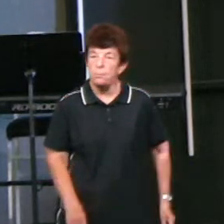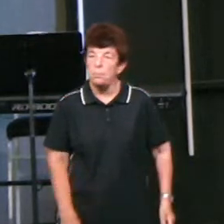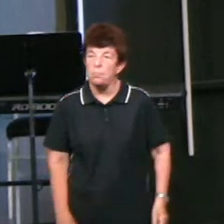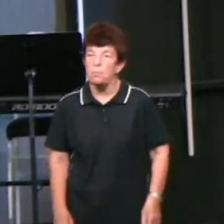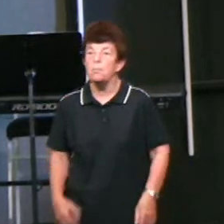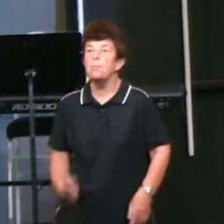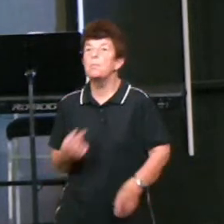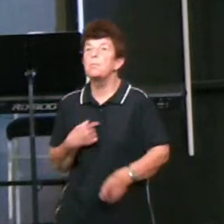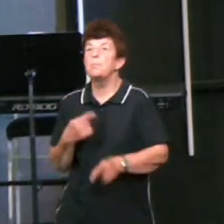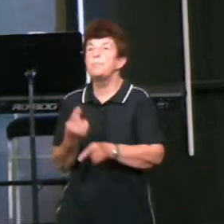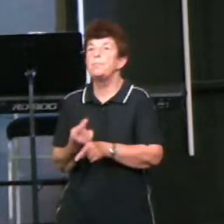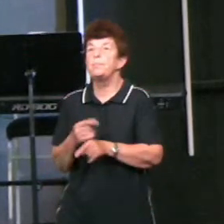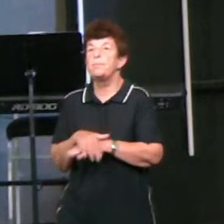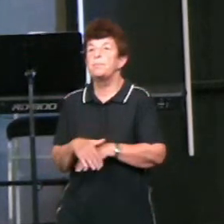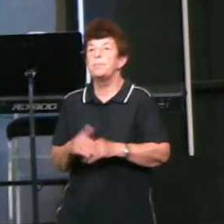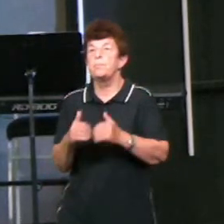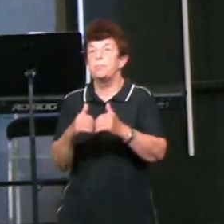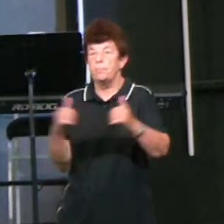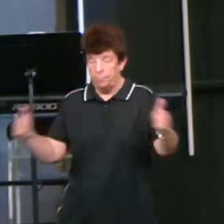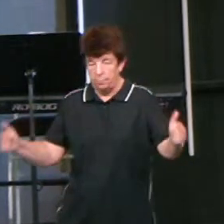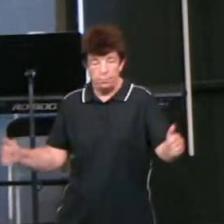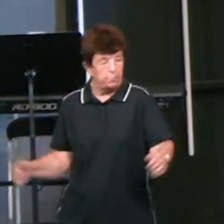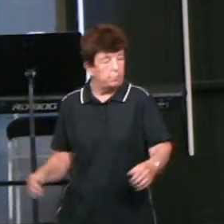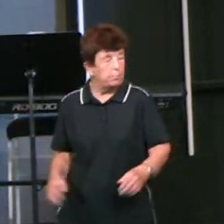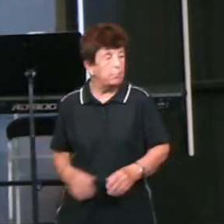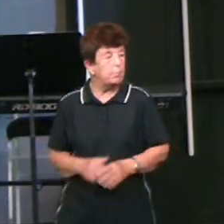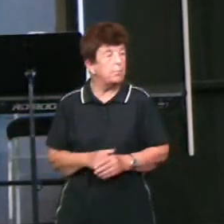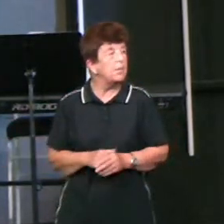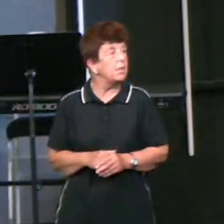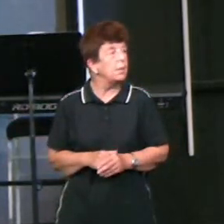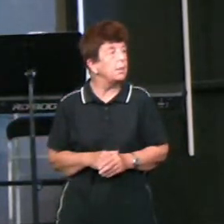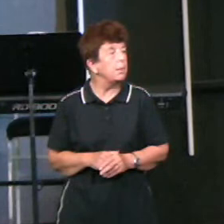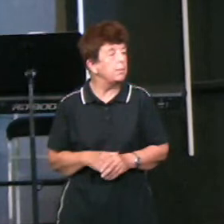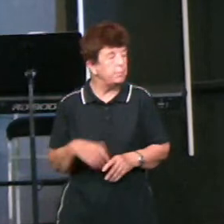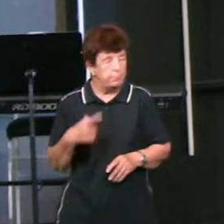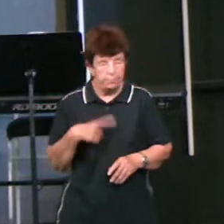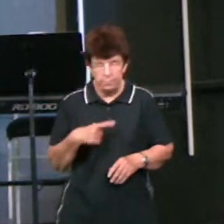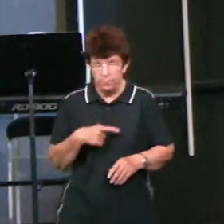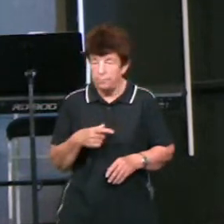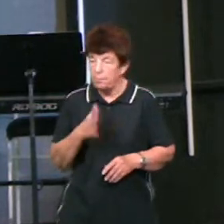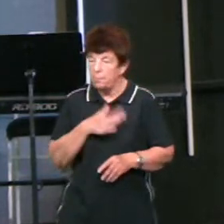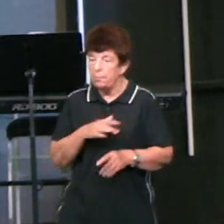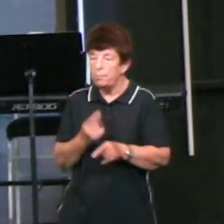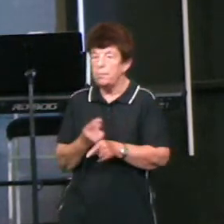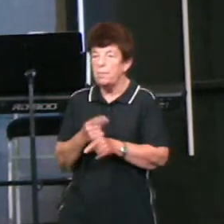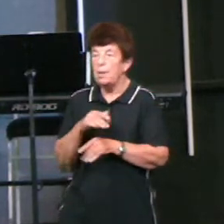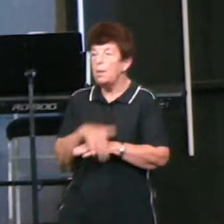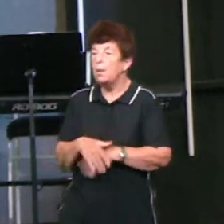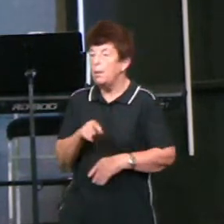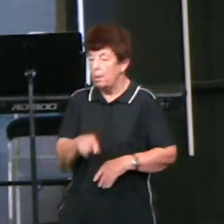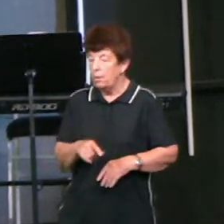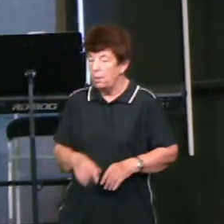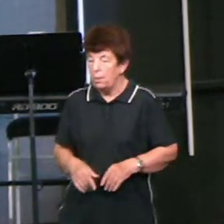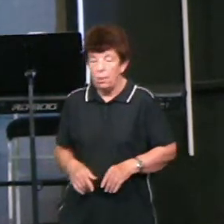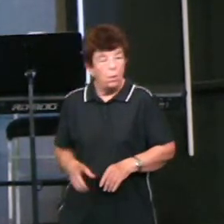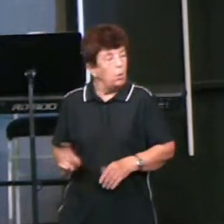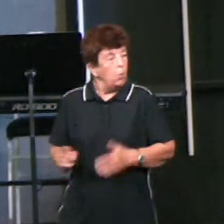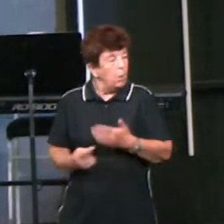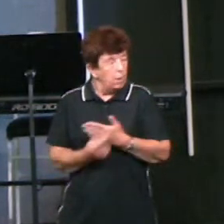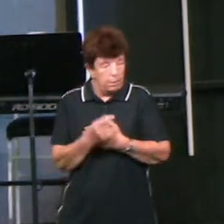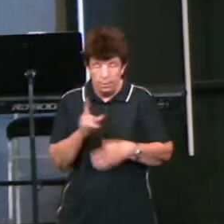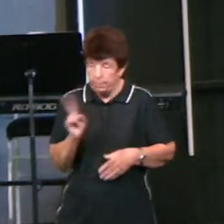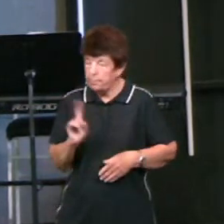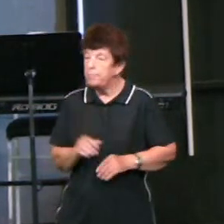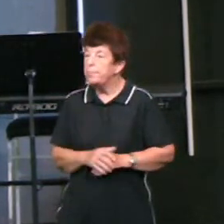I've talked about this divide. And the reason that I bring this up is because, see, what's happening